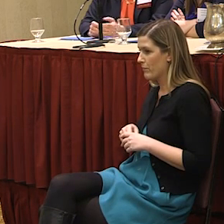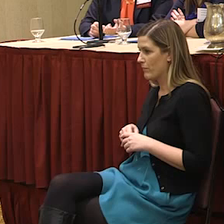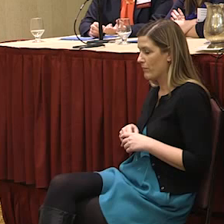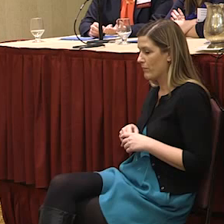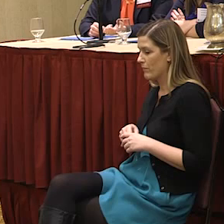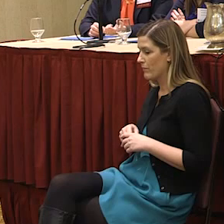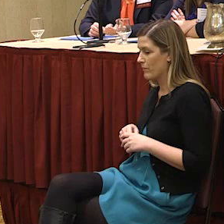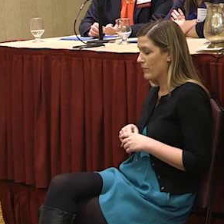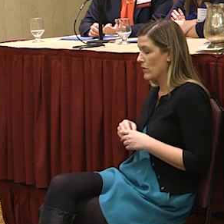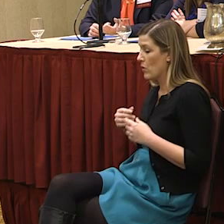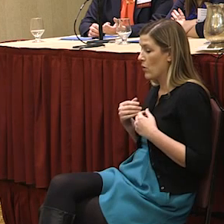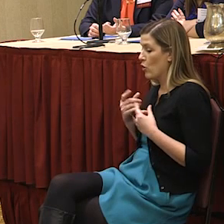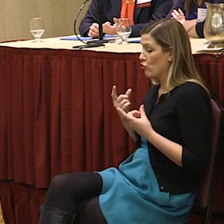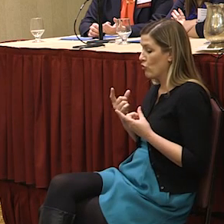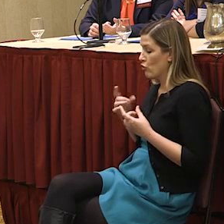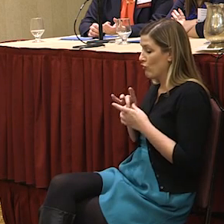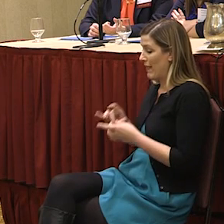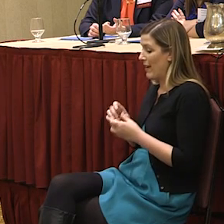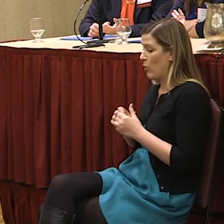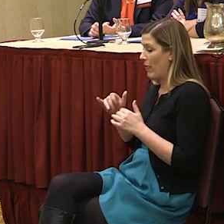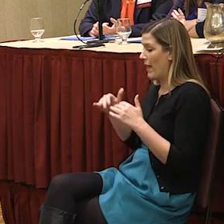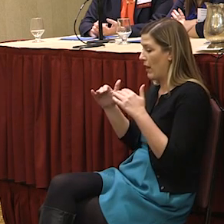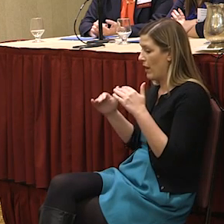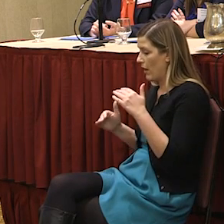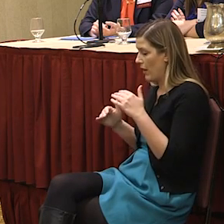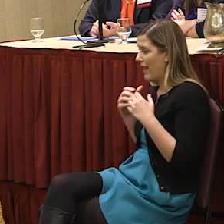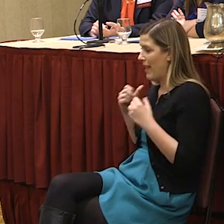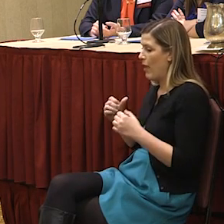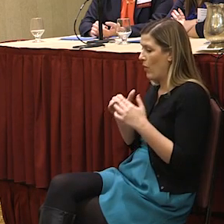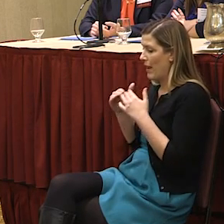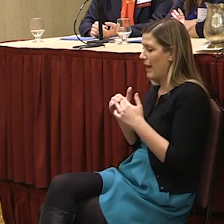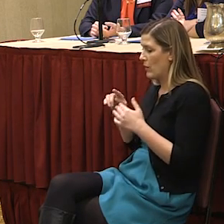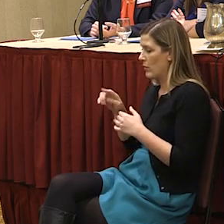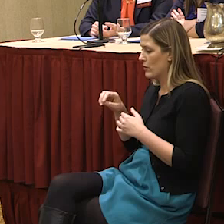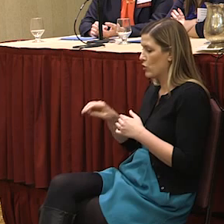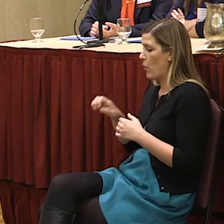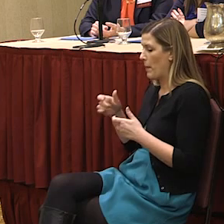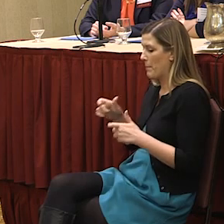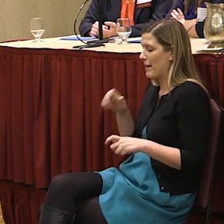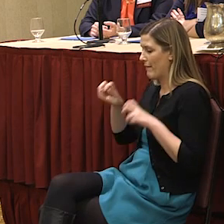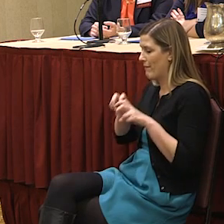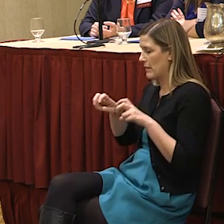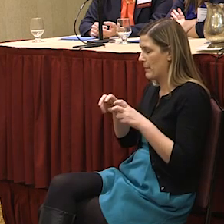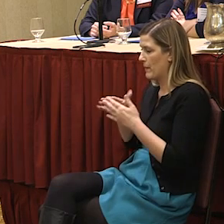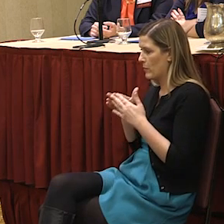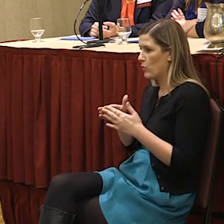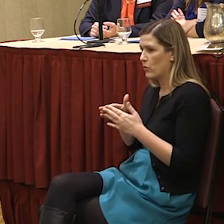far as disparities, the health equity zones, as you know, are our big investment in the community, and so we